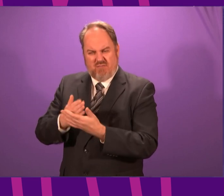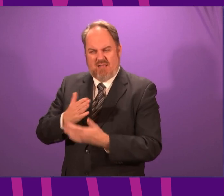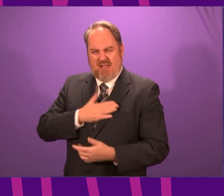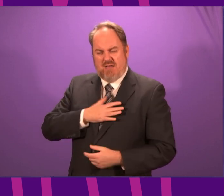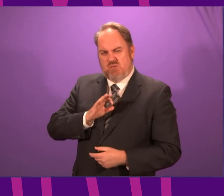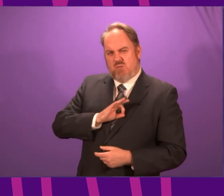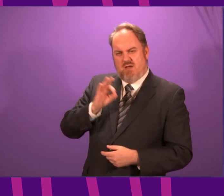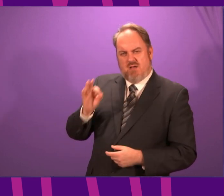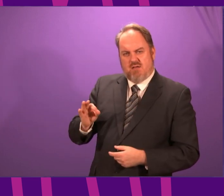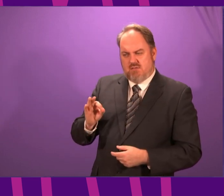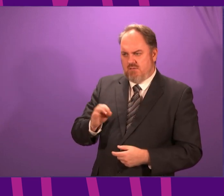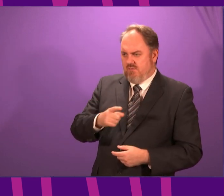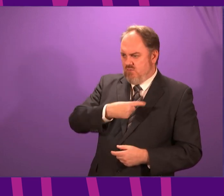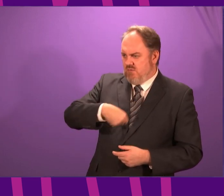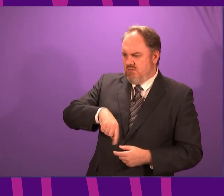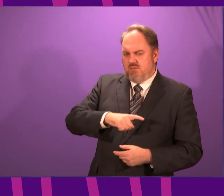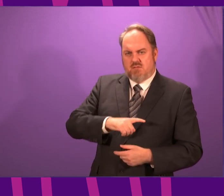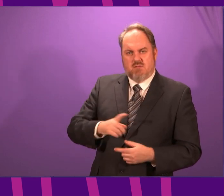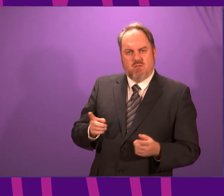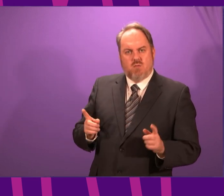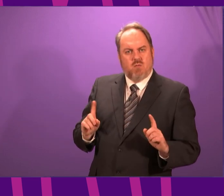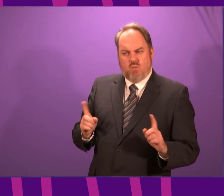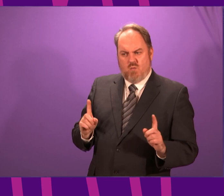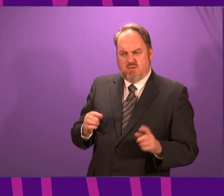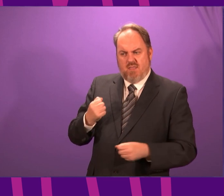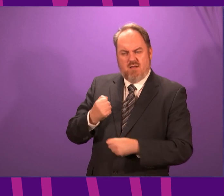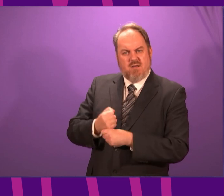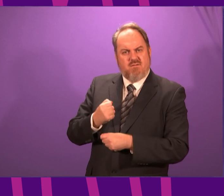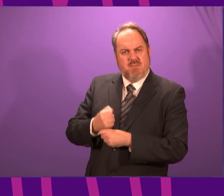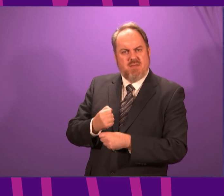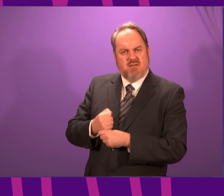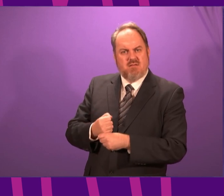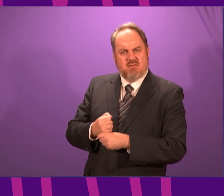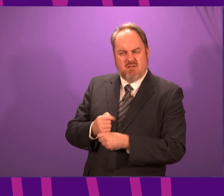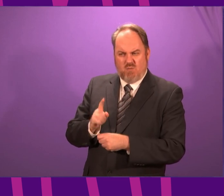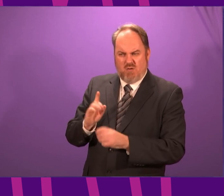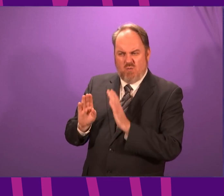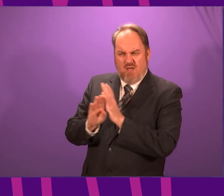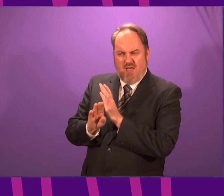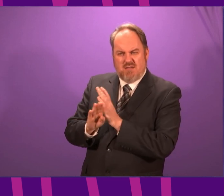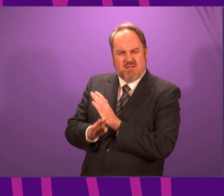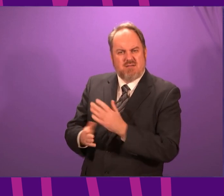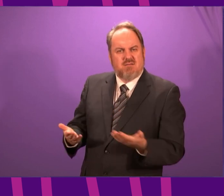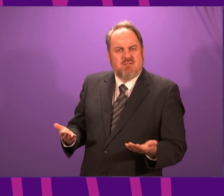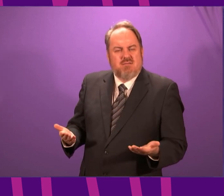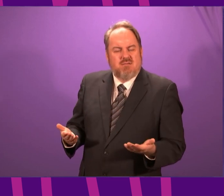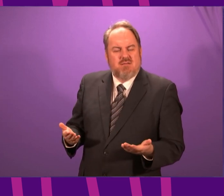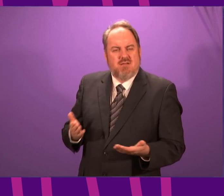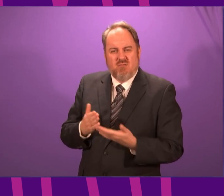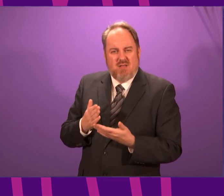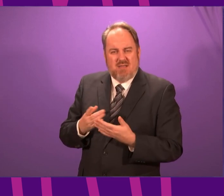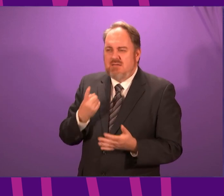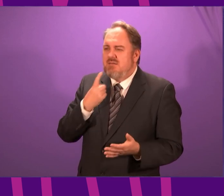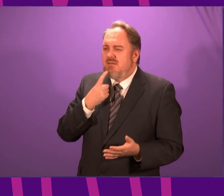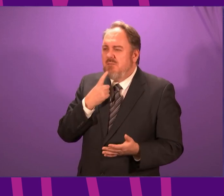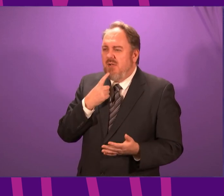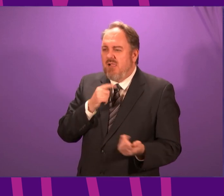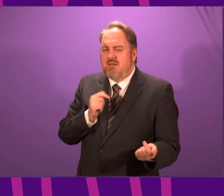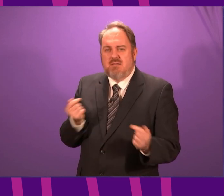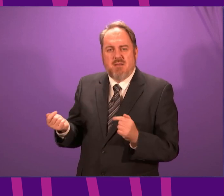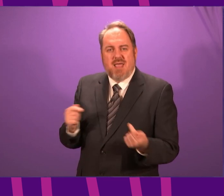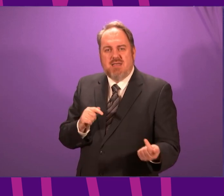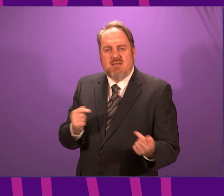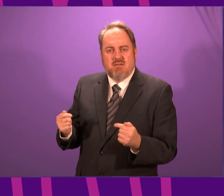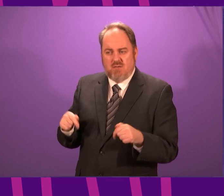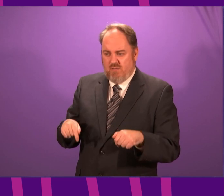question for many people, what has the government got to hide? A simple parliamentary debate on